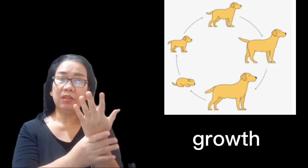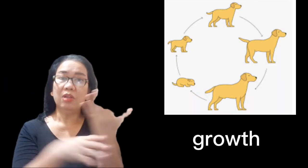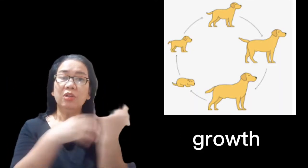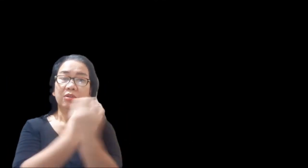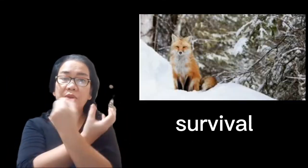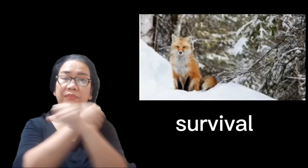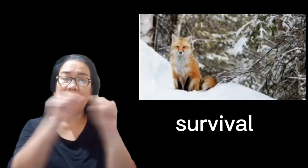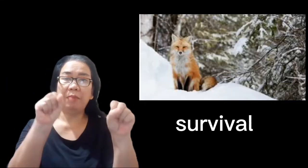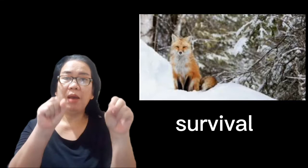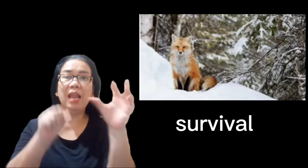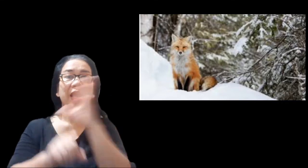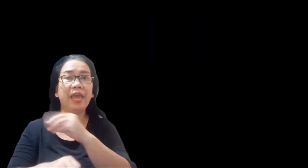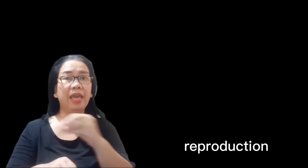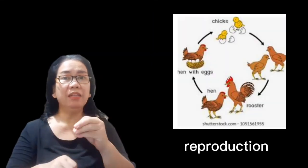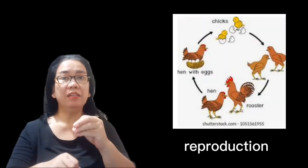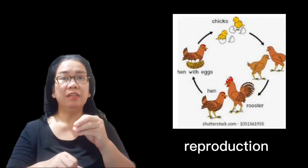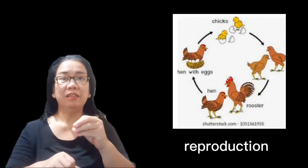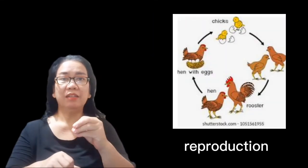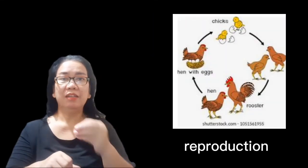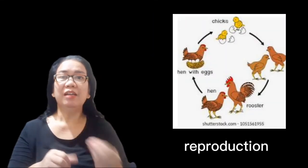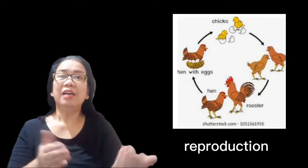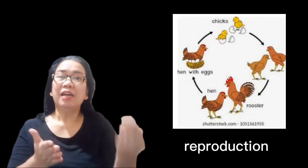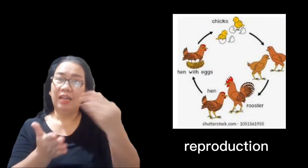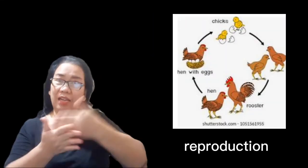growth, survival, and